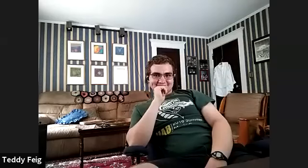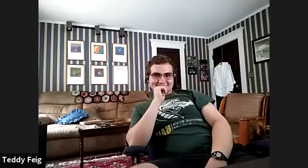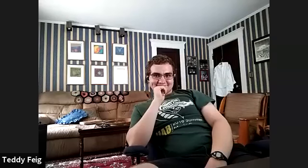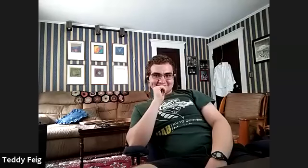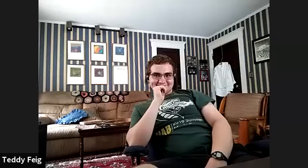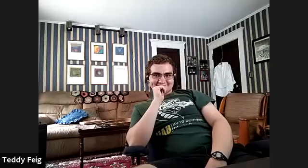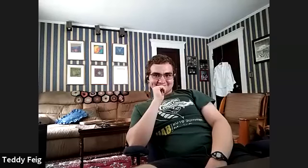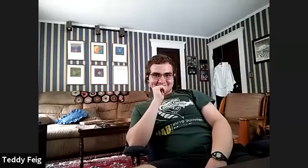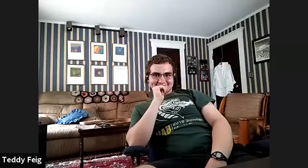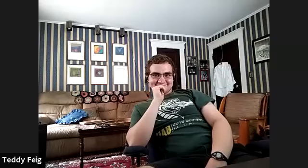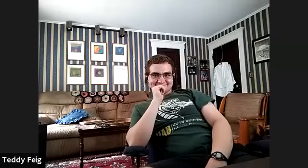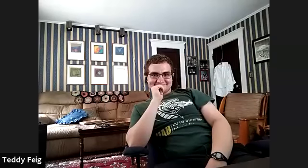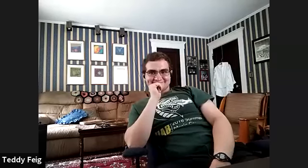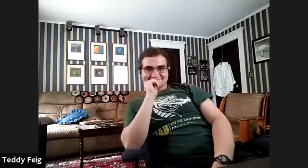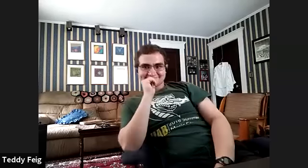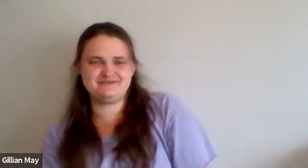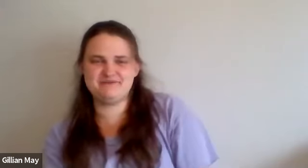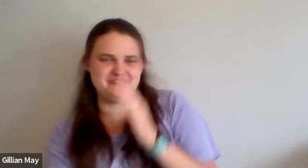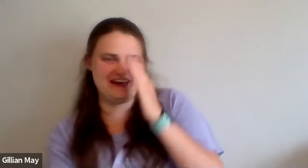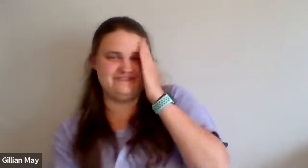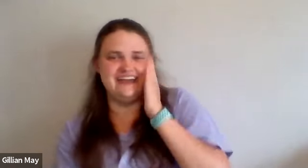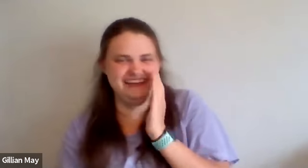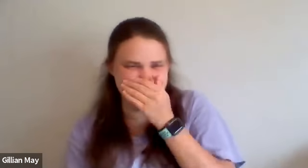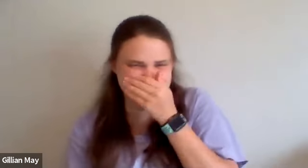I'm sorry, Katie. You just cracked me up with that face.